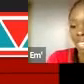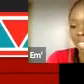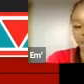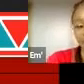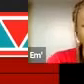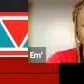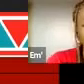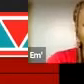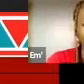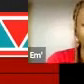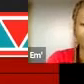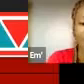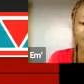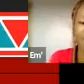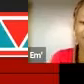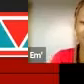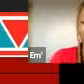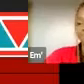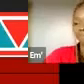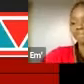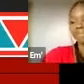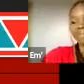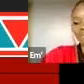our dear learners. Back to you, Lillian.